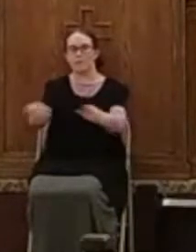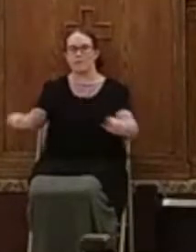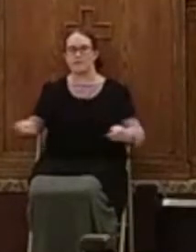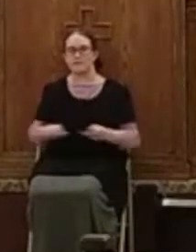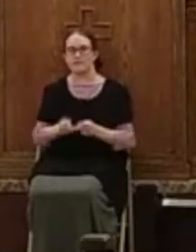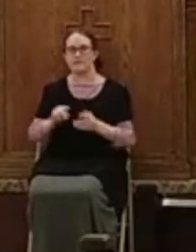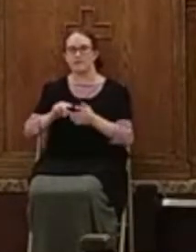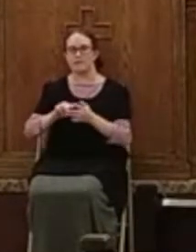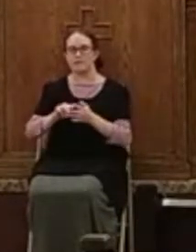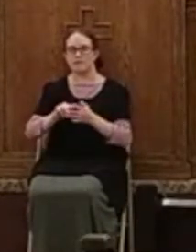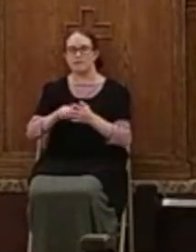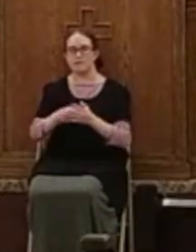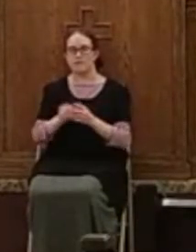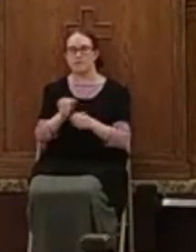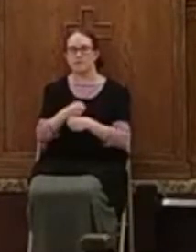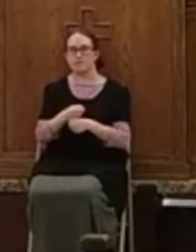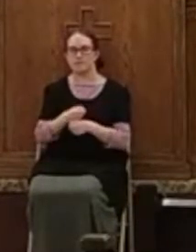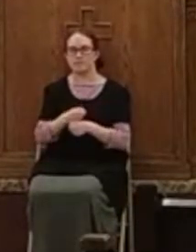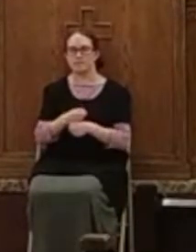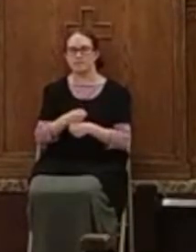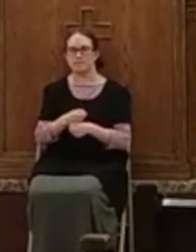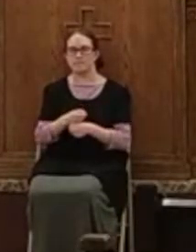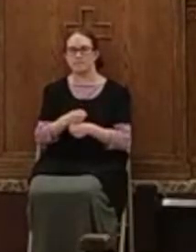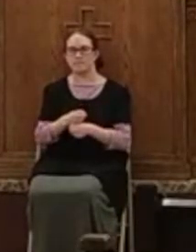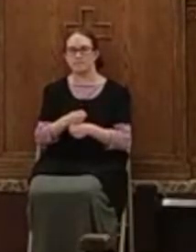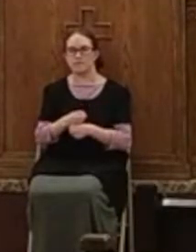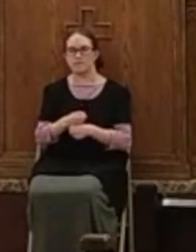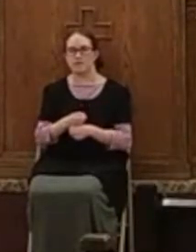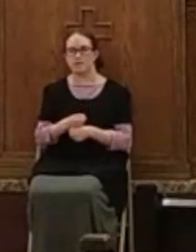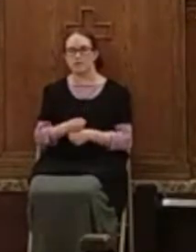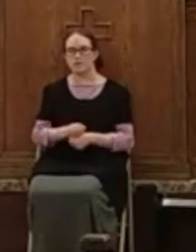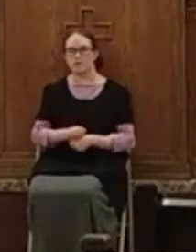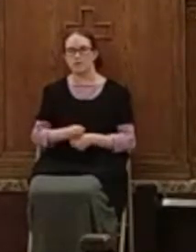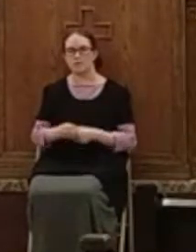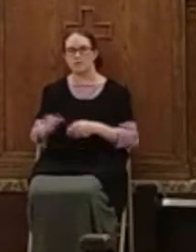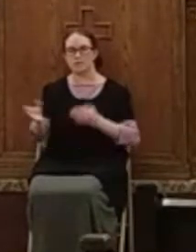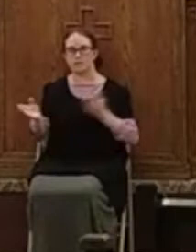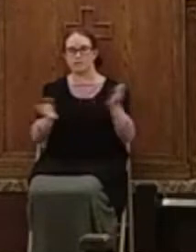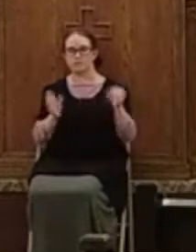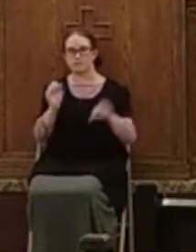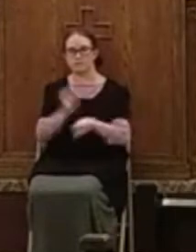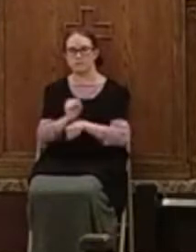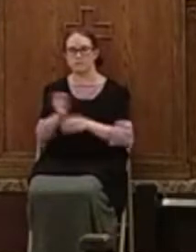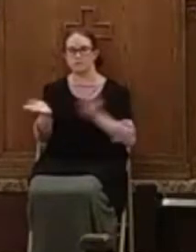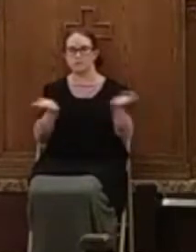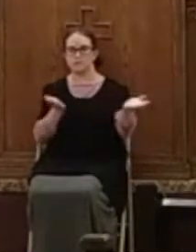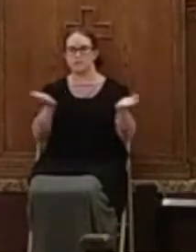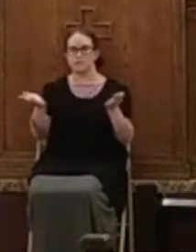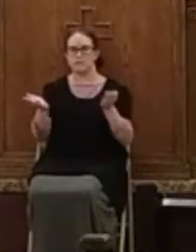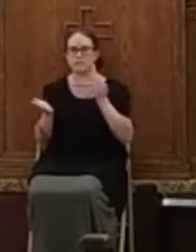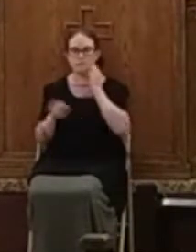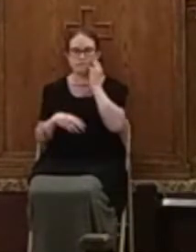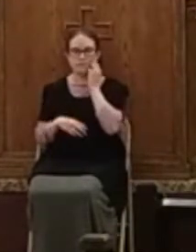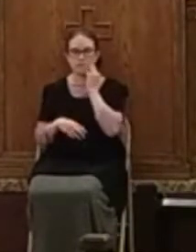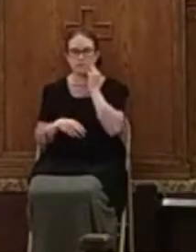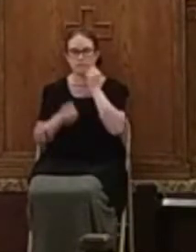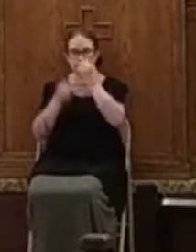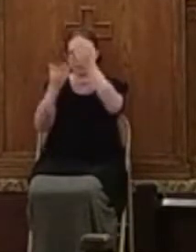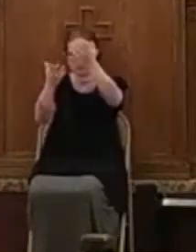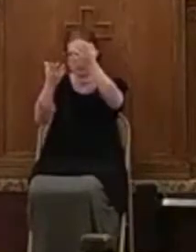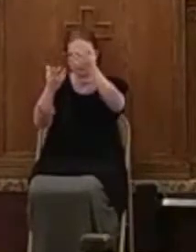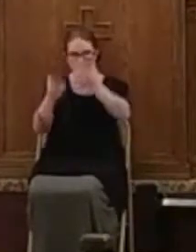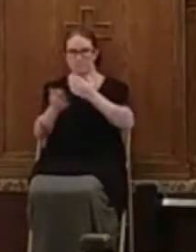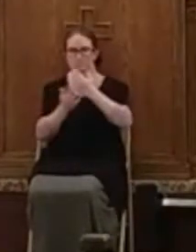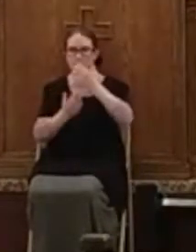they begin to make their rituals, their ordinances, their service, and amen, they would make their sacrifice